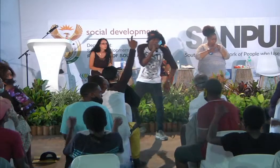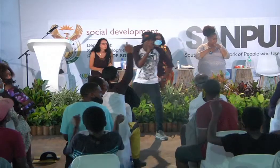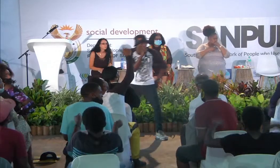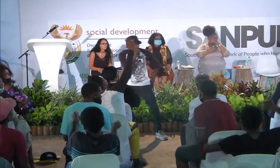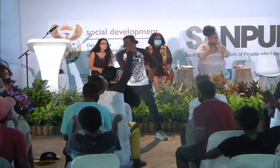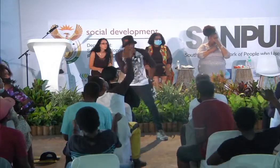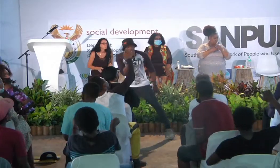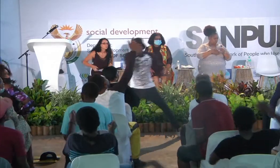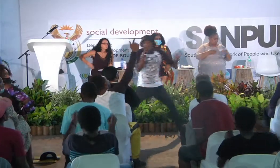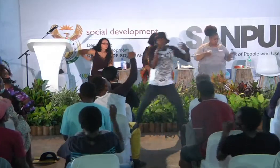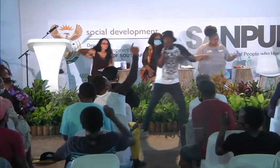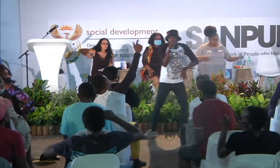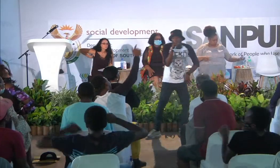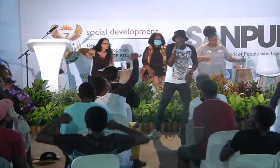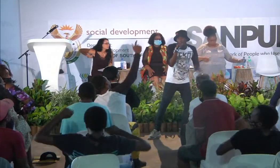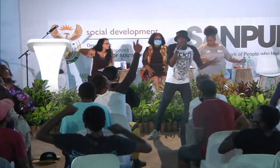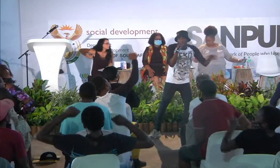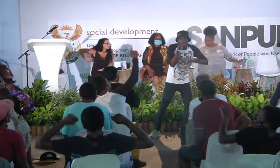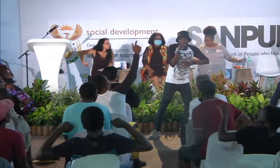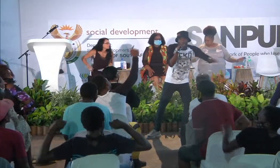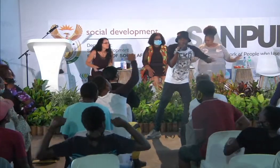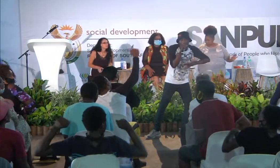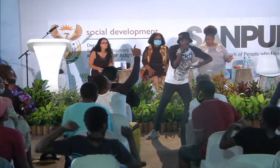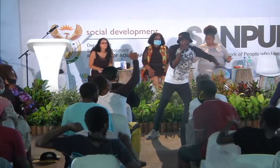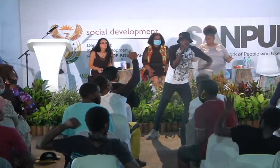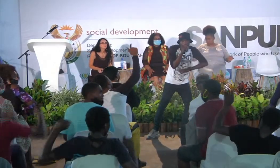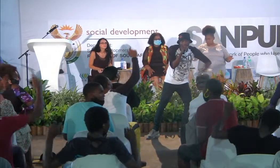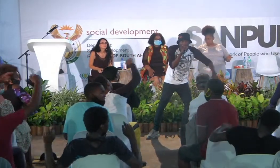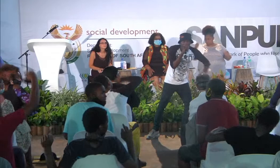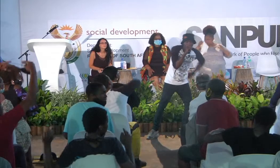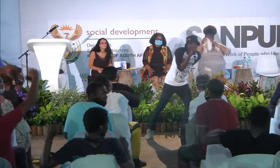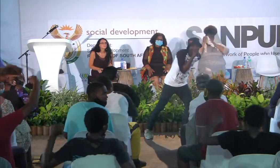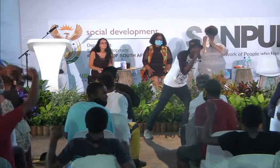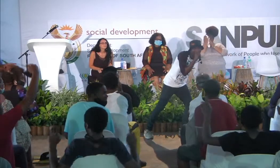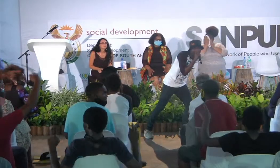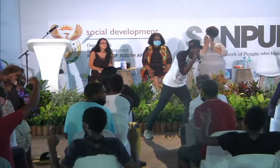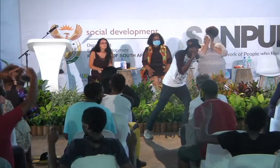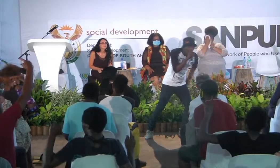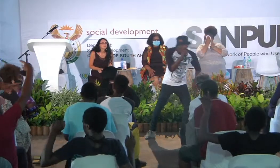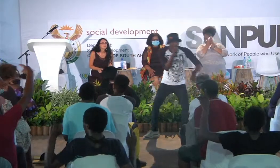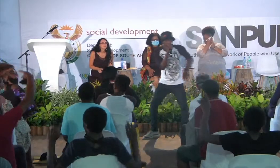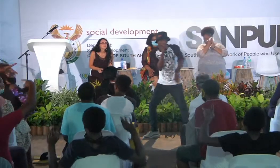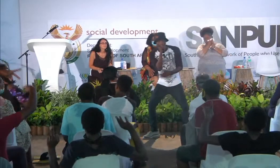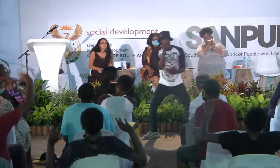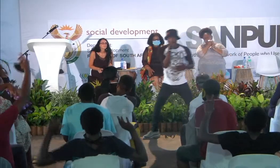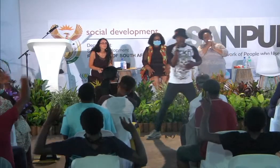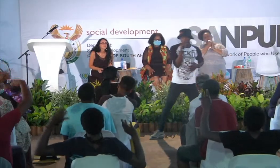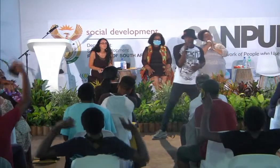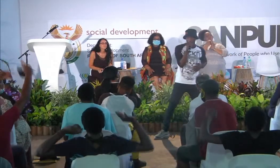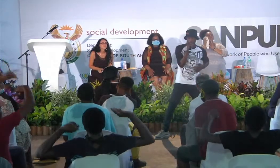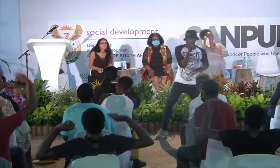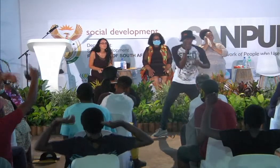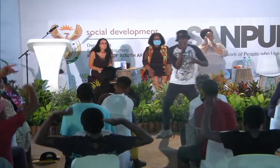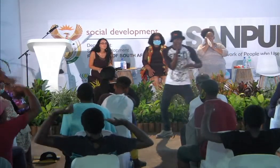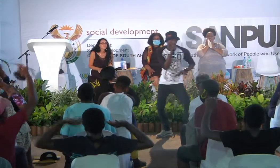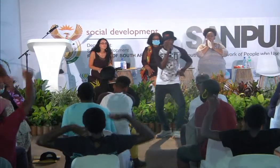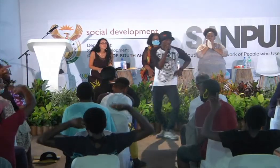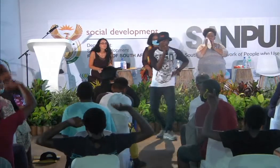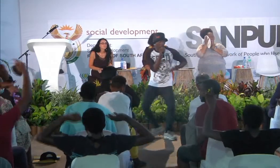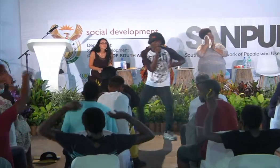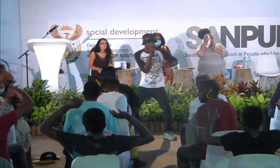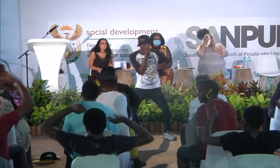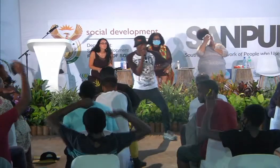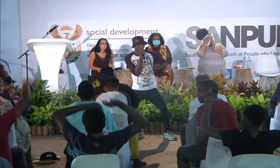poetic bars. Fuck what you heard, always thinking ahead. I'm the head of this game, follow tails. Exhibits in the duffel bag, running and never